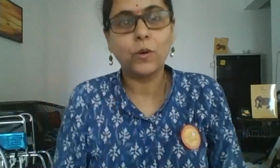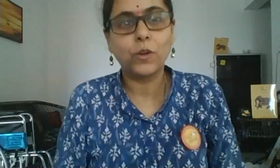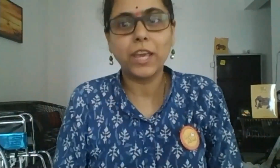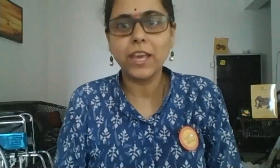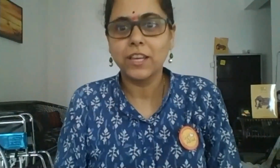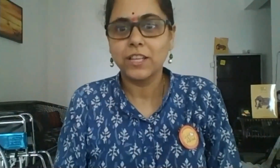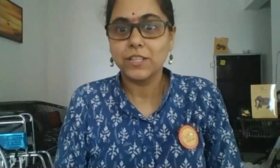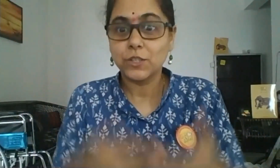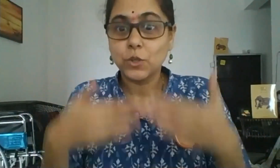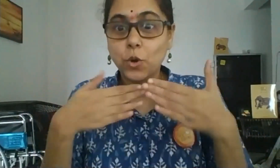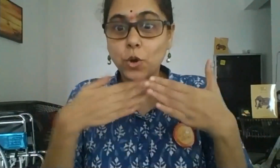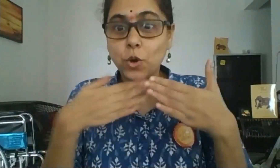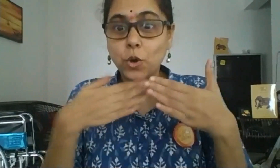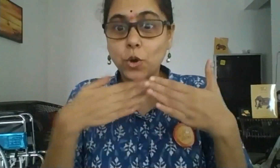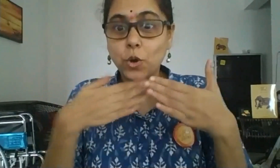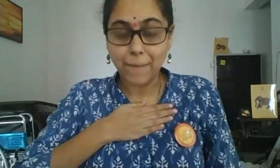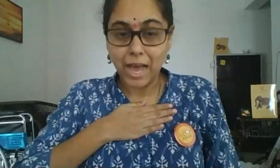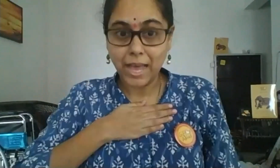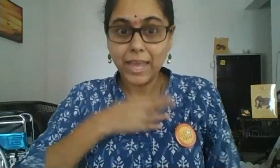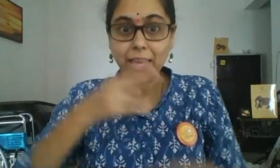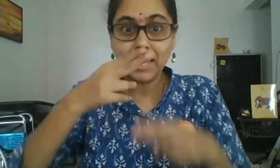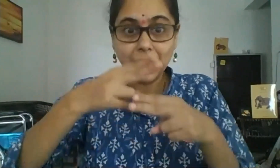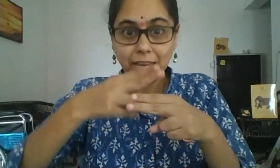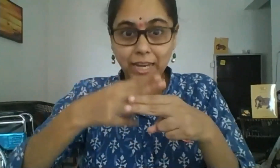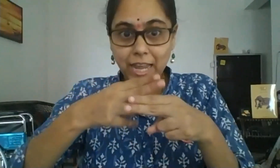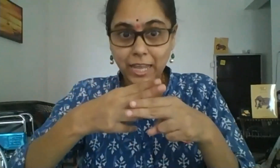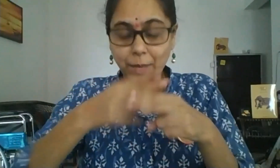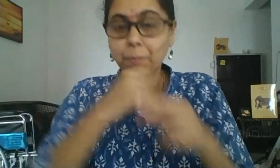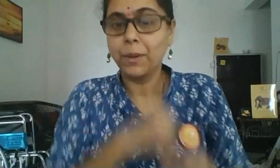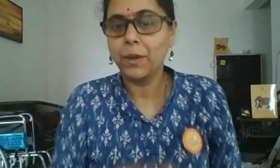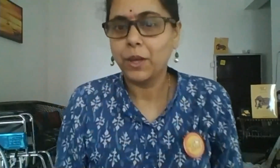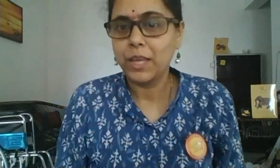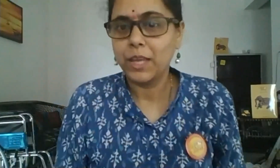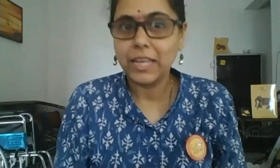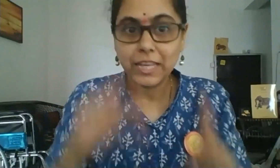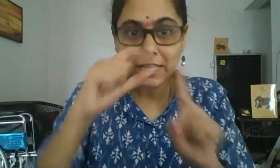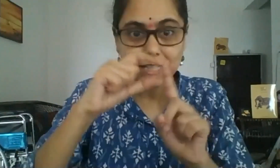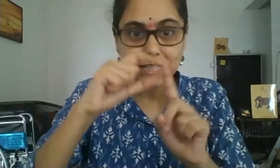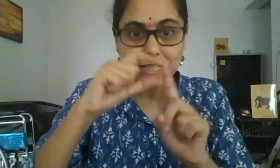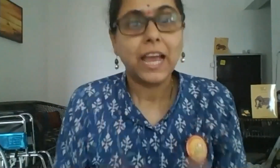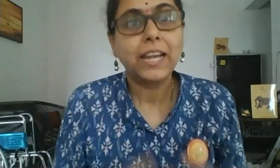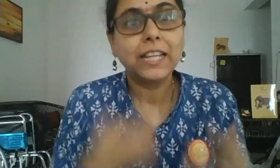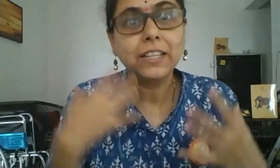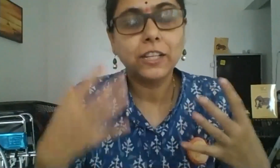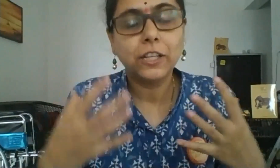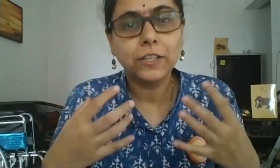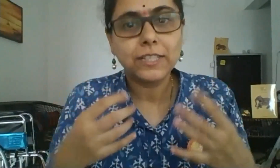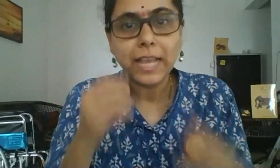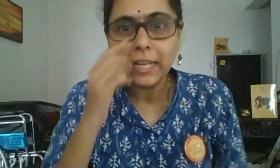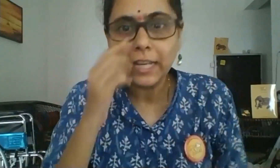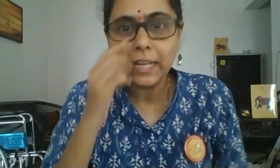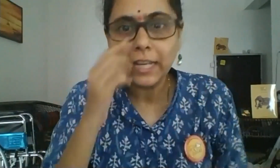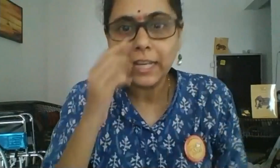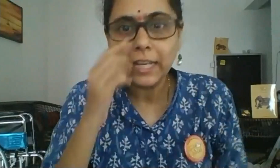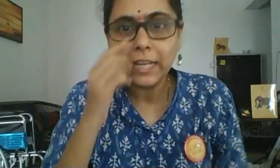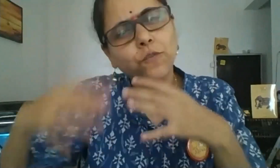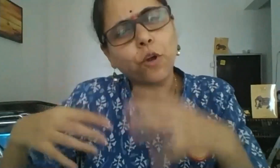Okay. So my name is, and in sign, since